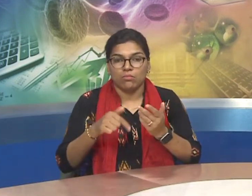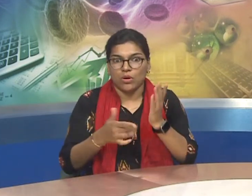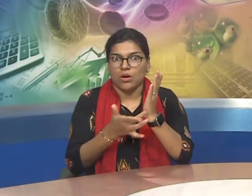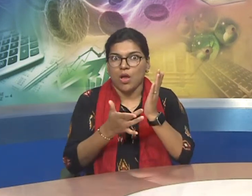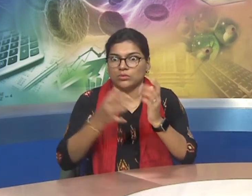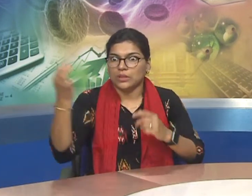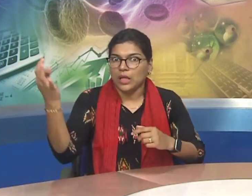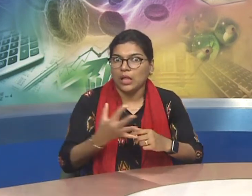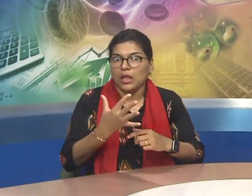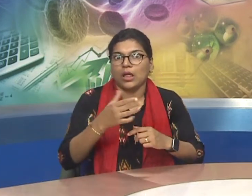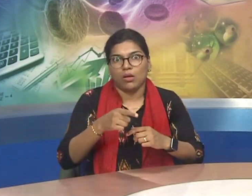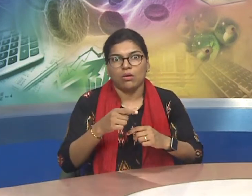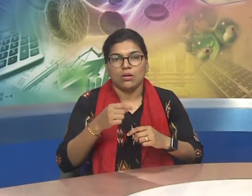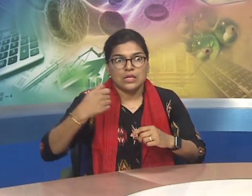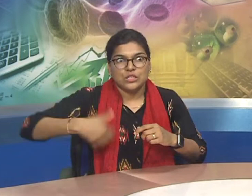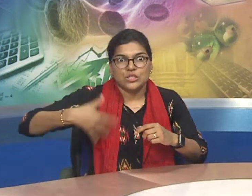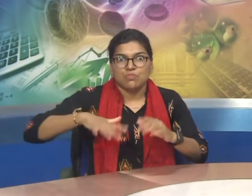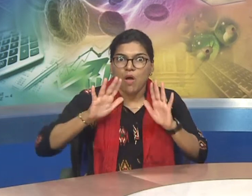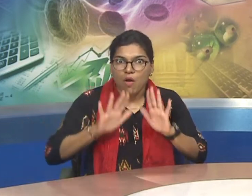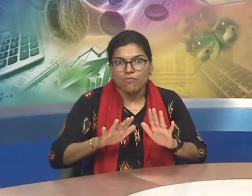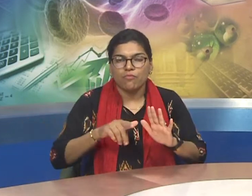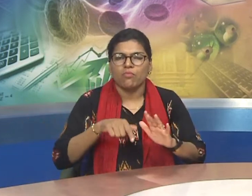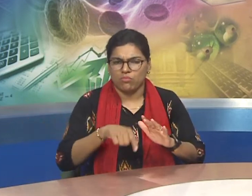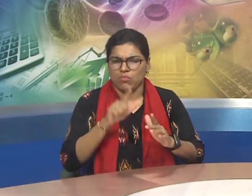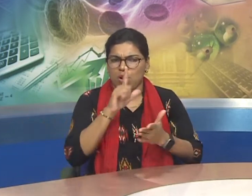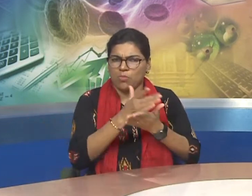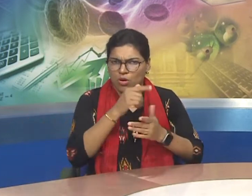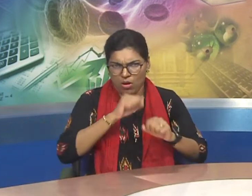provide new services which are otherwise not possible.